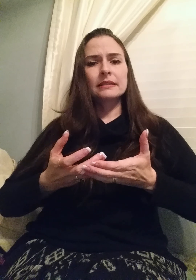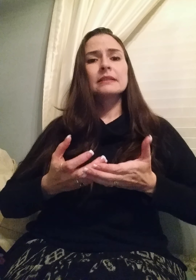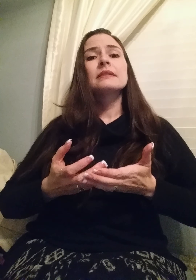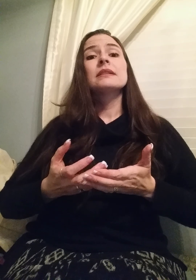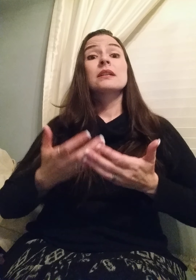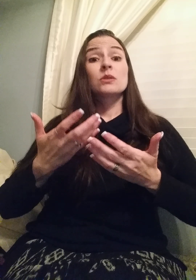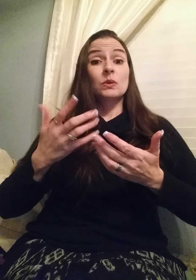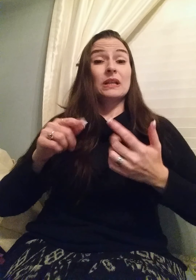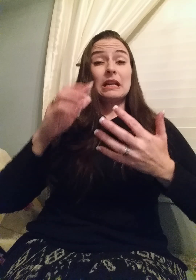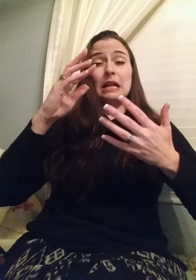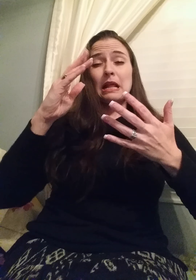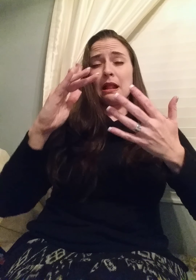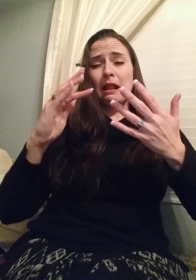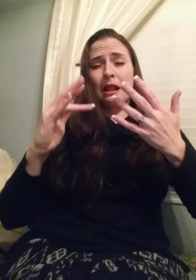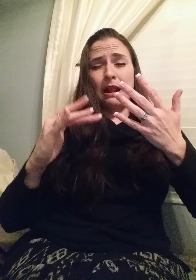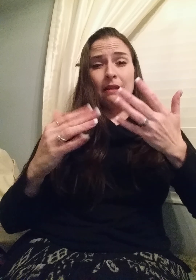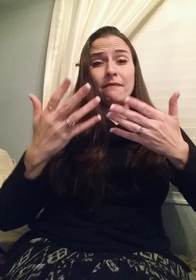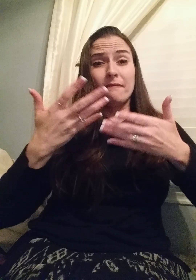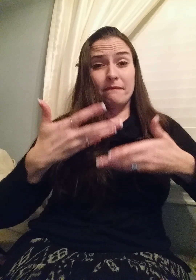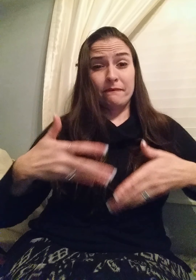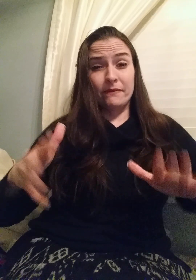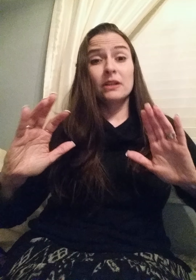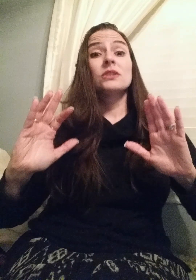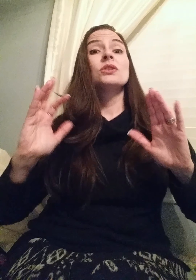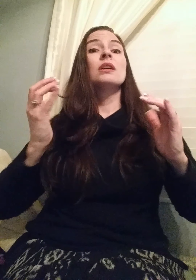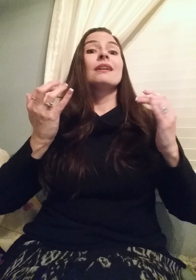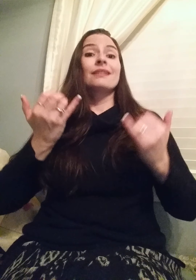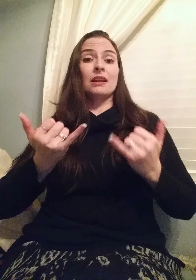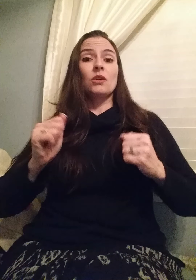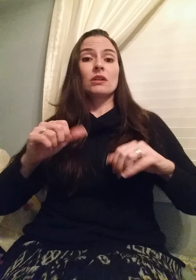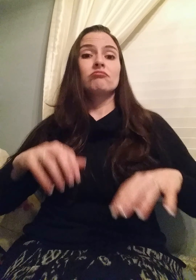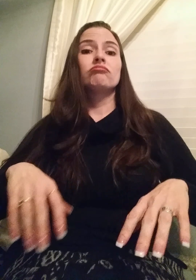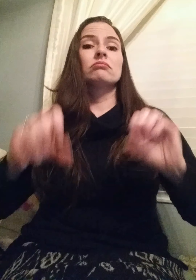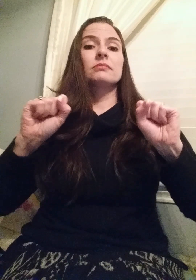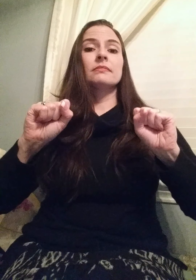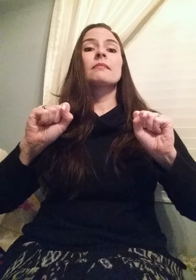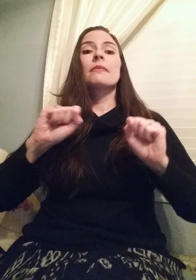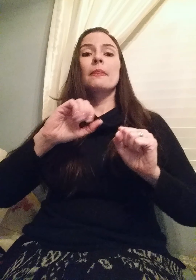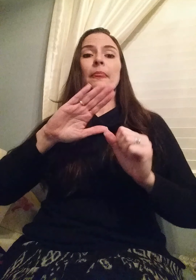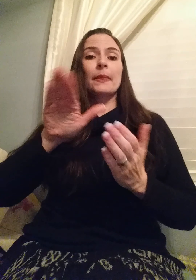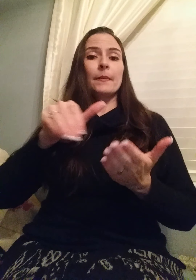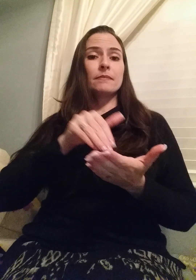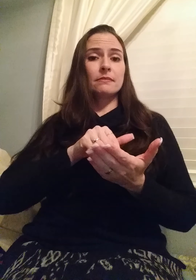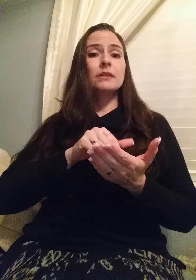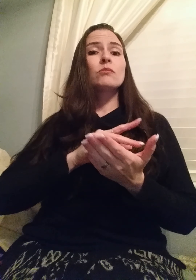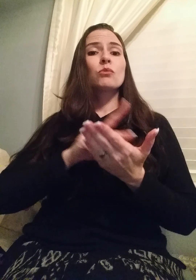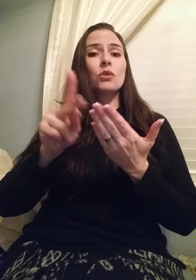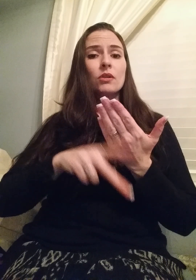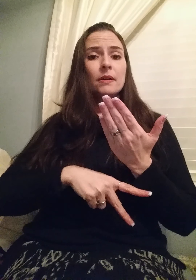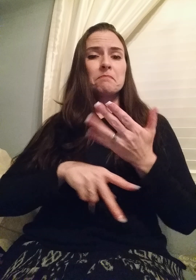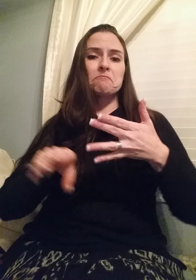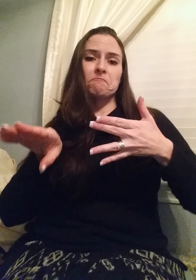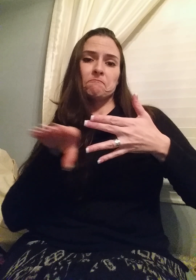evaluation. The mid-program evaluation is a way for us to assess if you are truly ready to